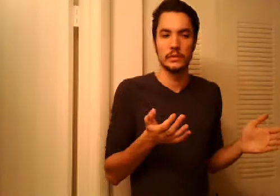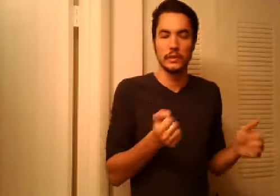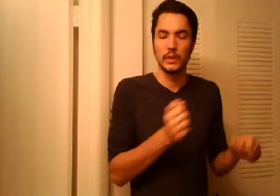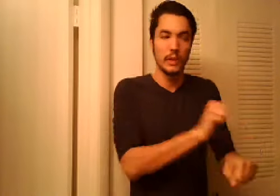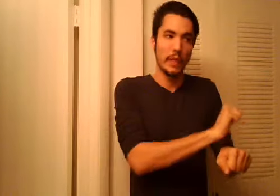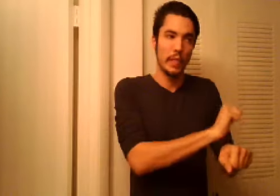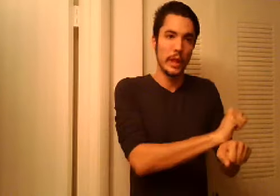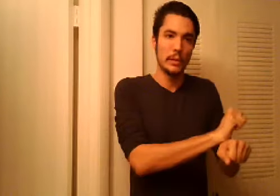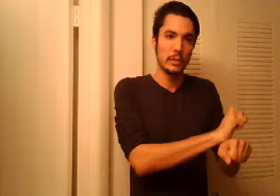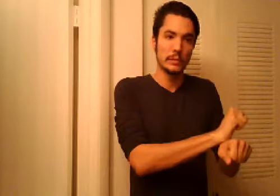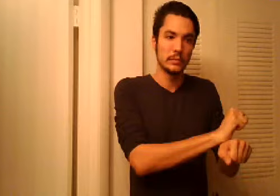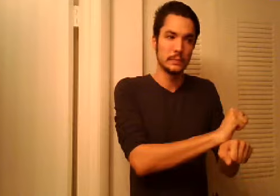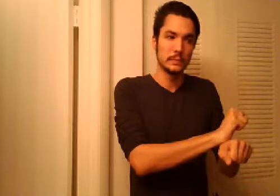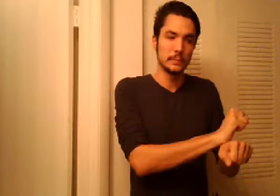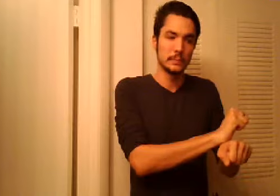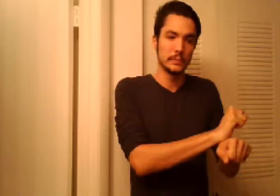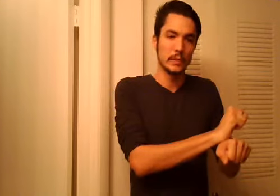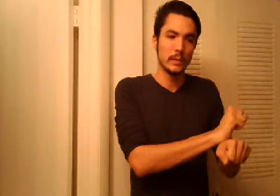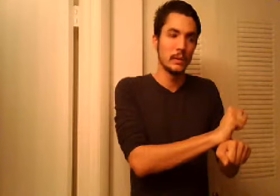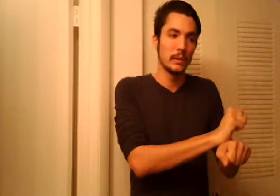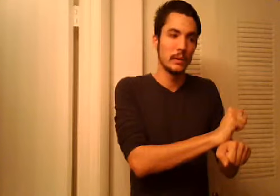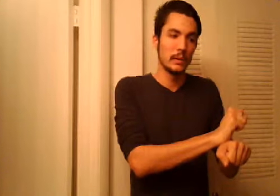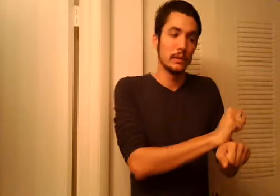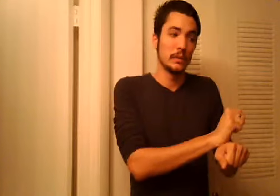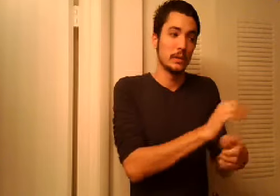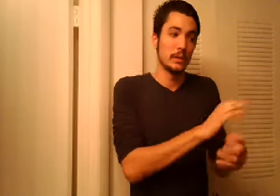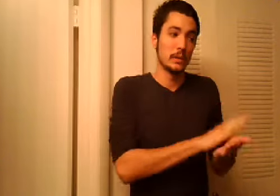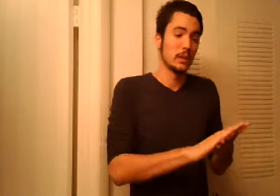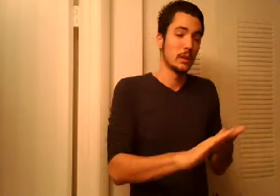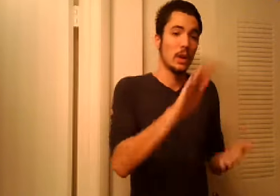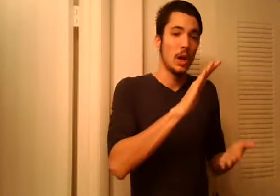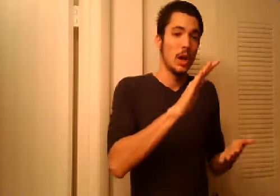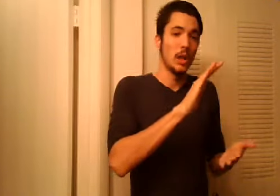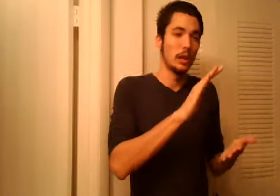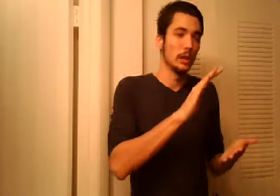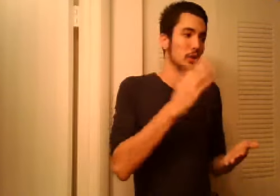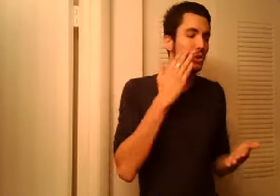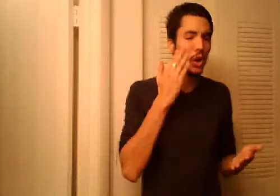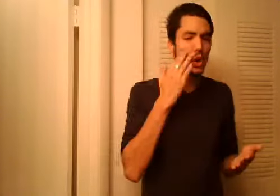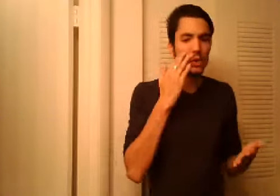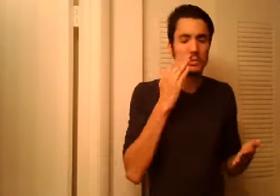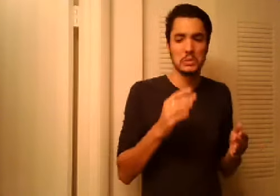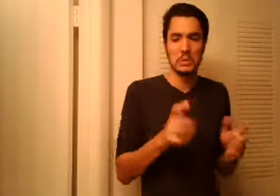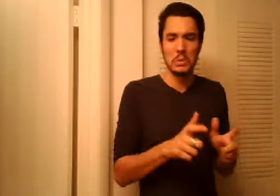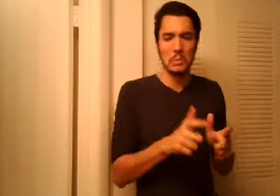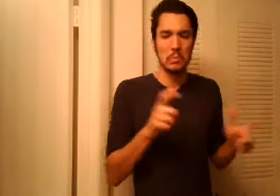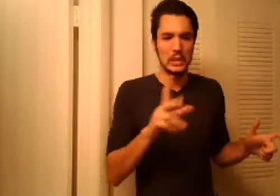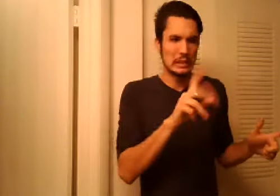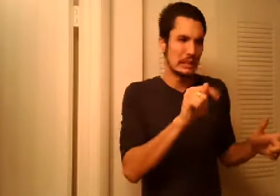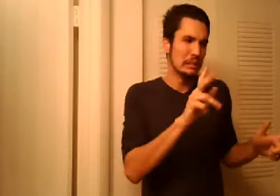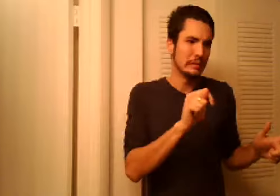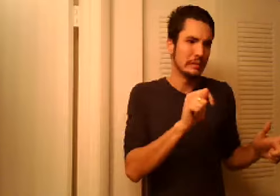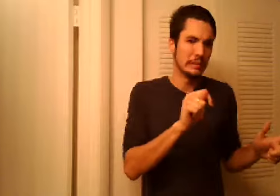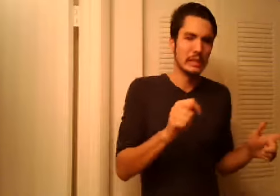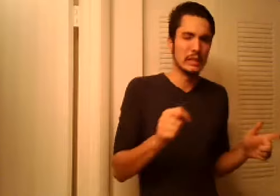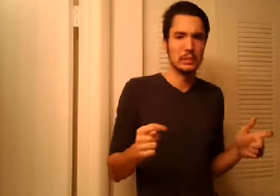mean, everything else in college athletics is utterly professionalized. Big TV contracts, right? Big, professionals who work with the